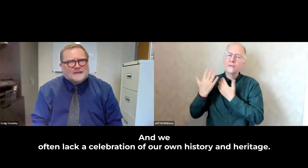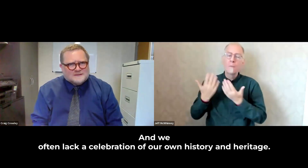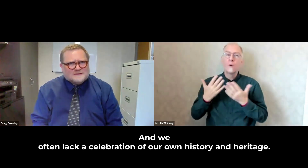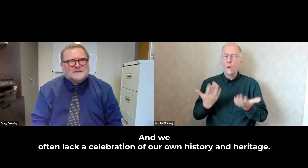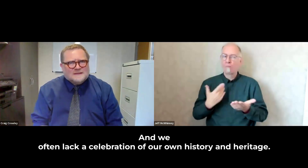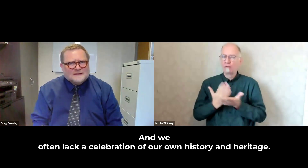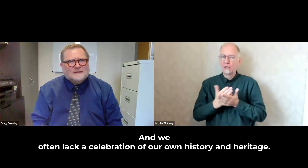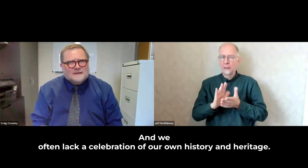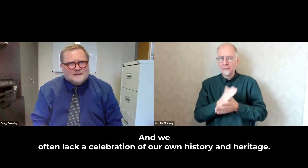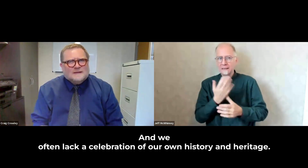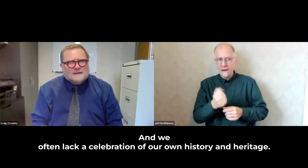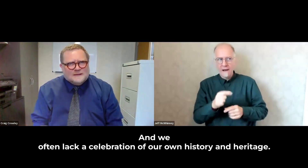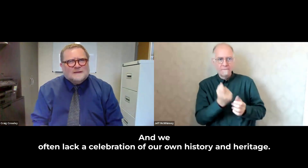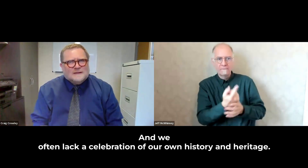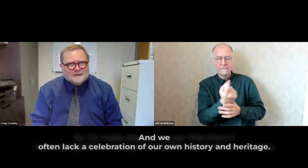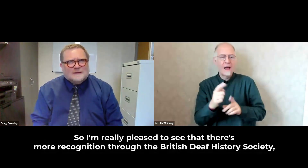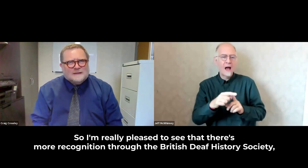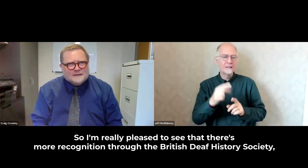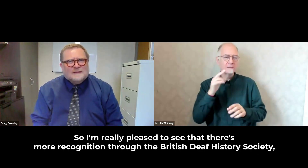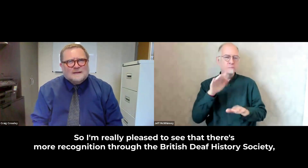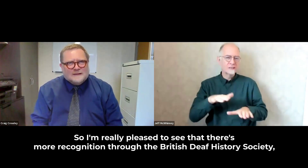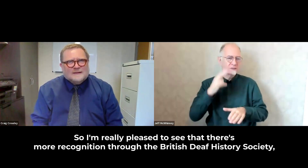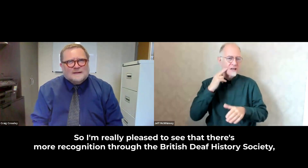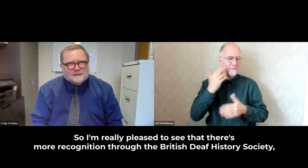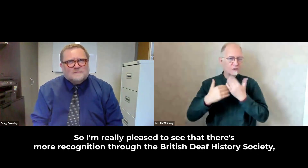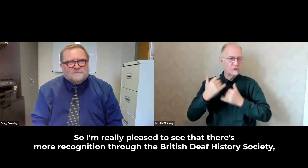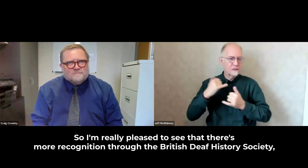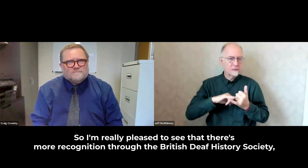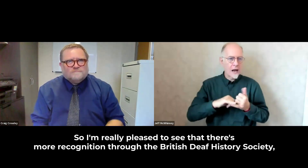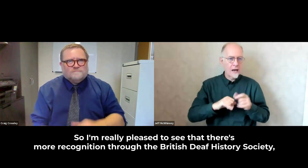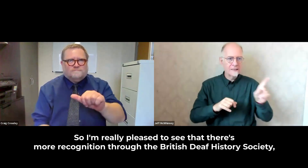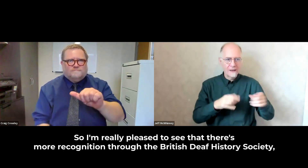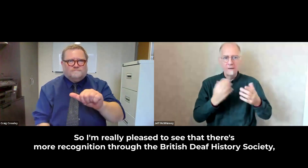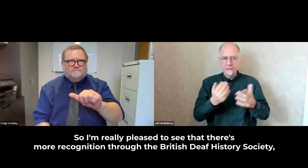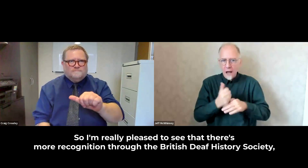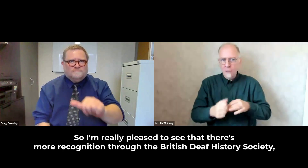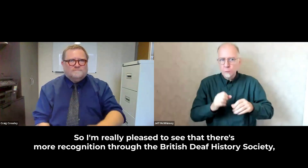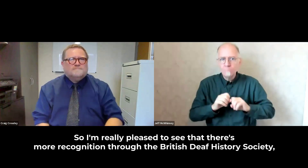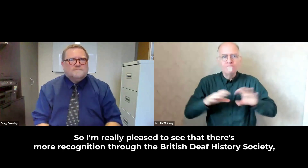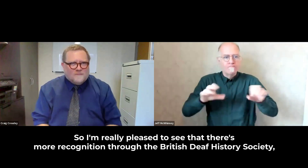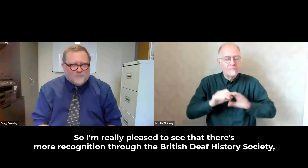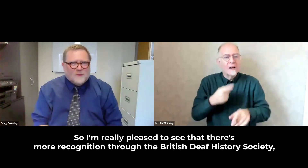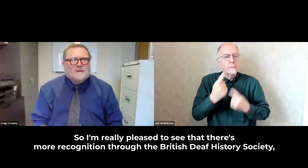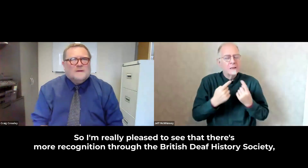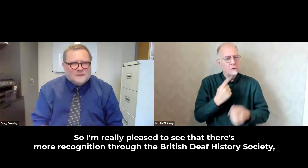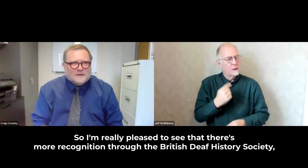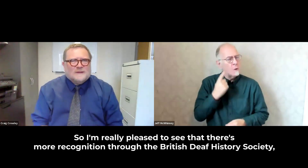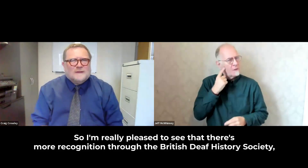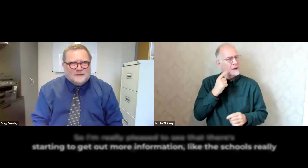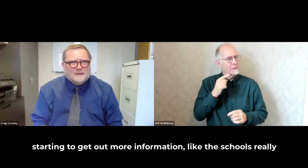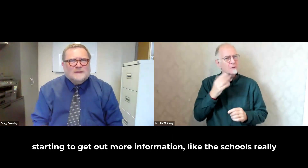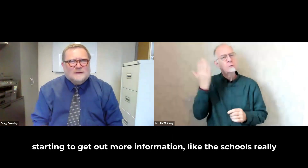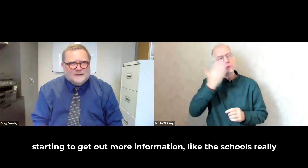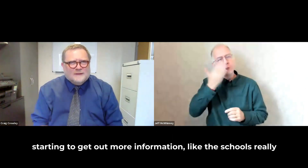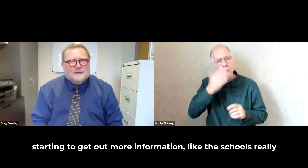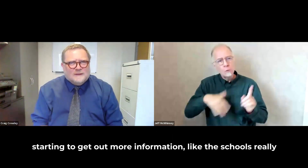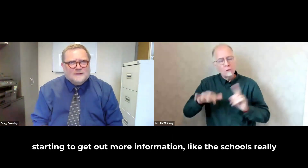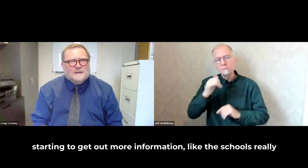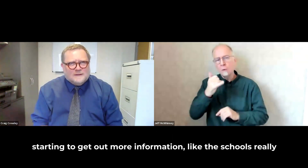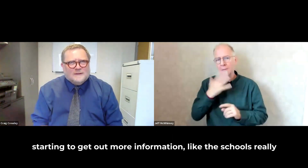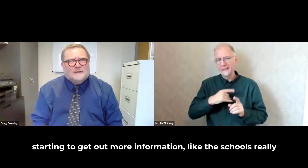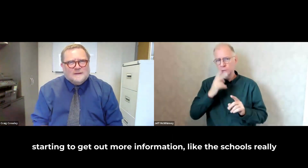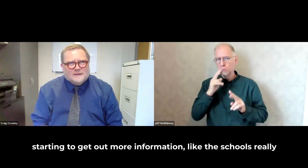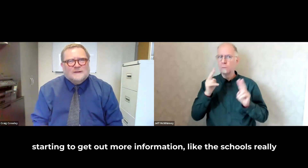a celebration of our own history and heritage. So I'm really pleased to see that there's more recognition through the British Deaf History Society starting to get out